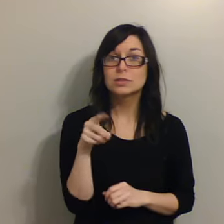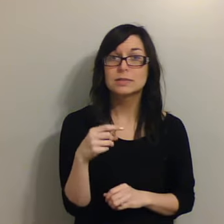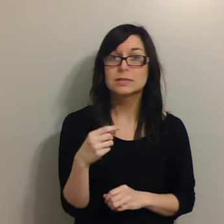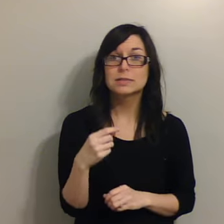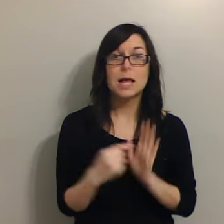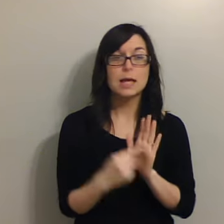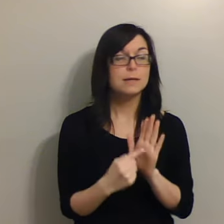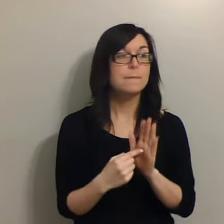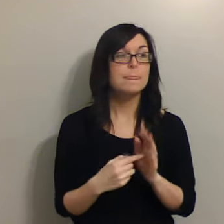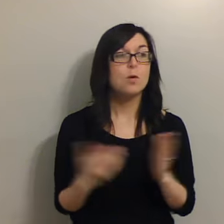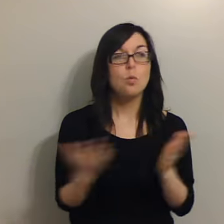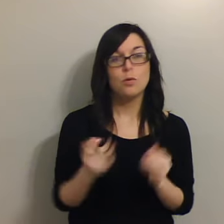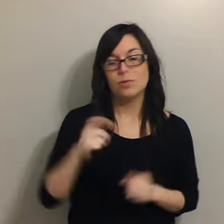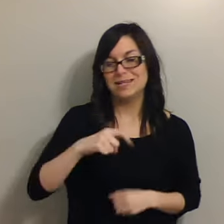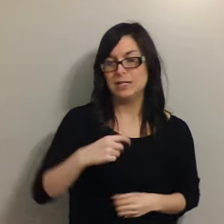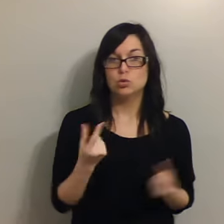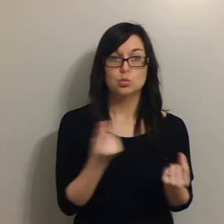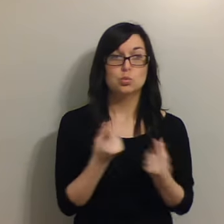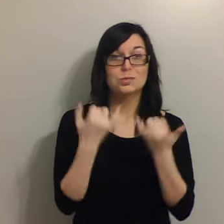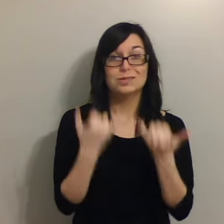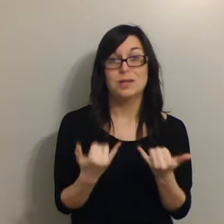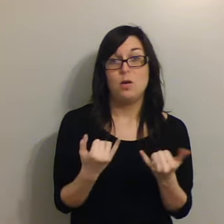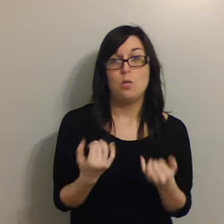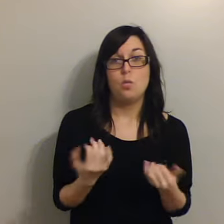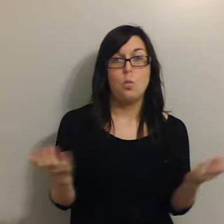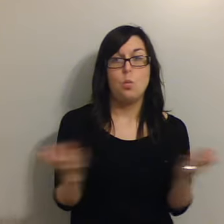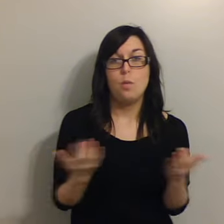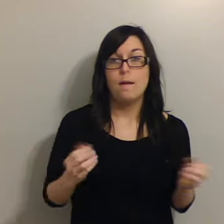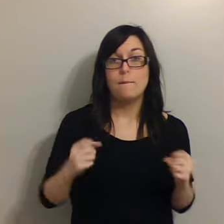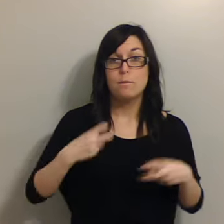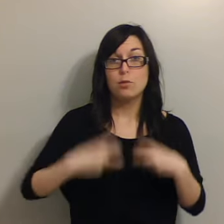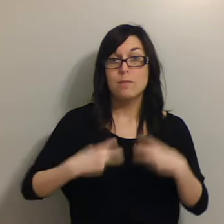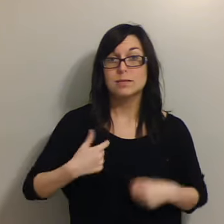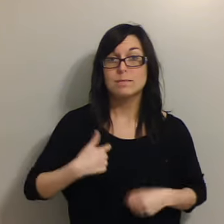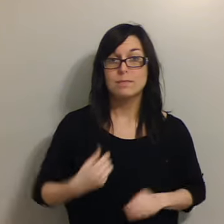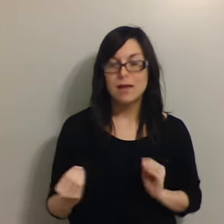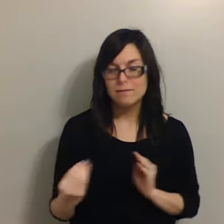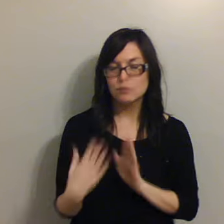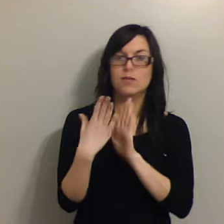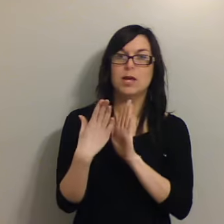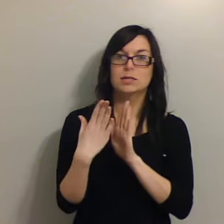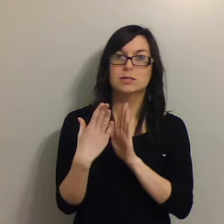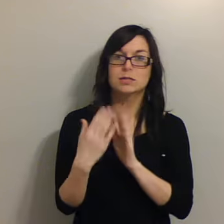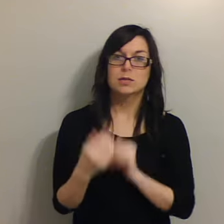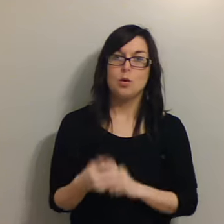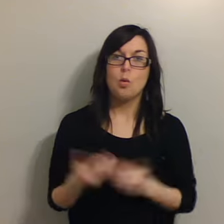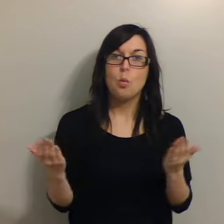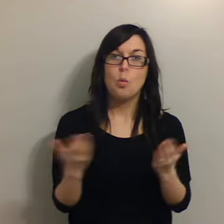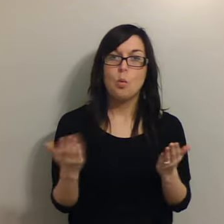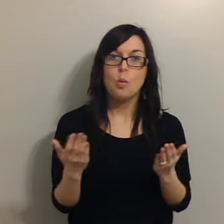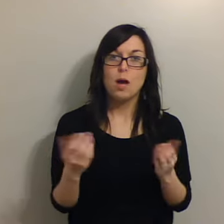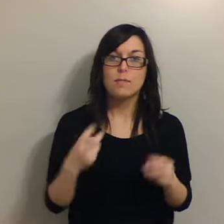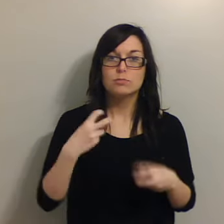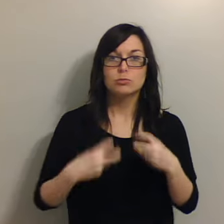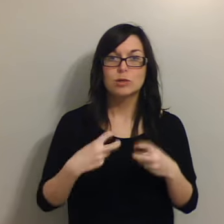problems am I going to have to face? What's going to happen if I fail the challenges facing them? Or